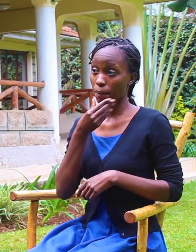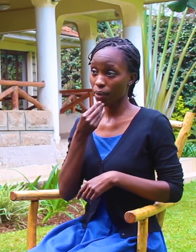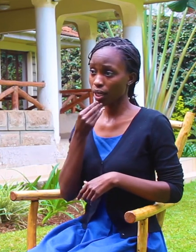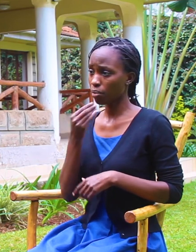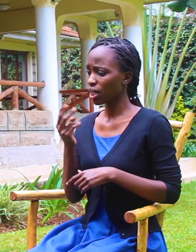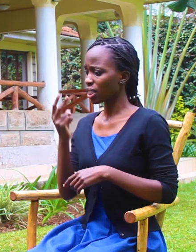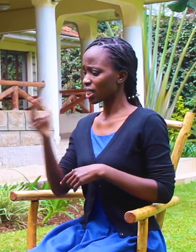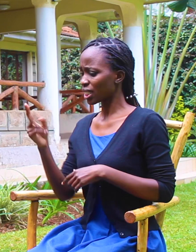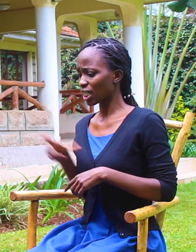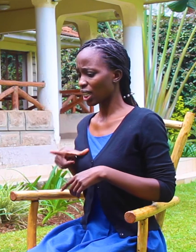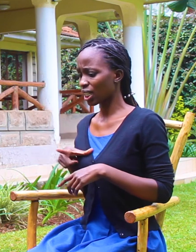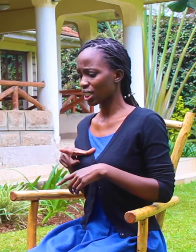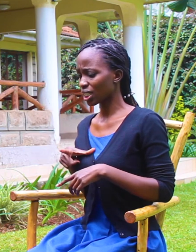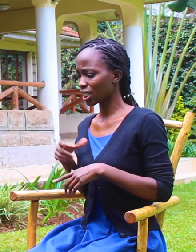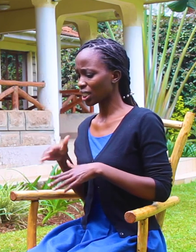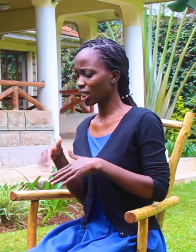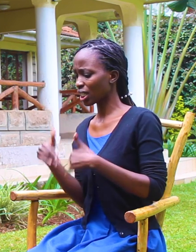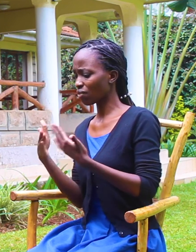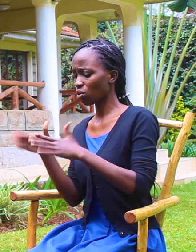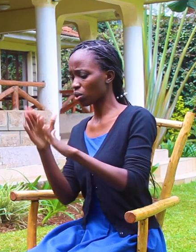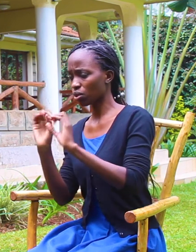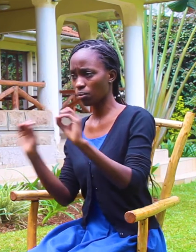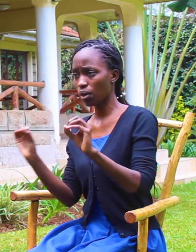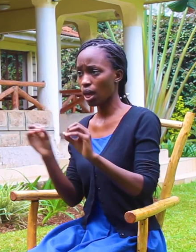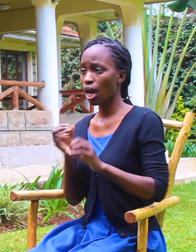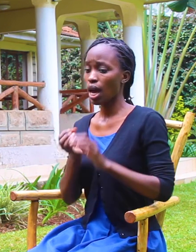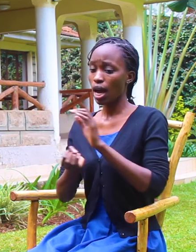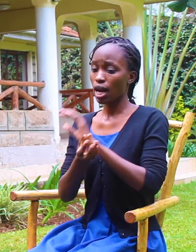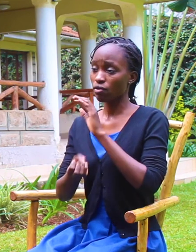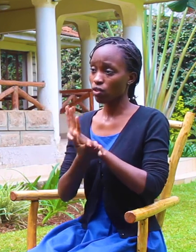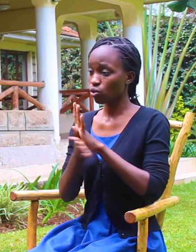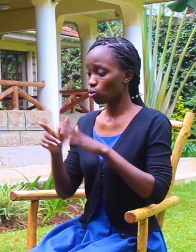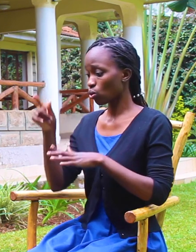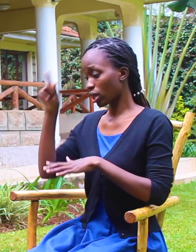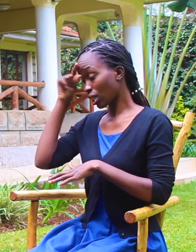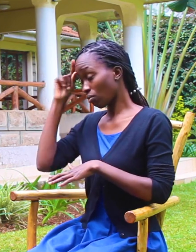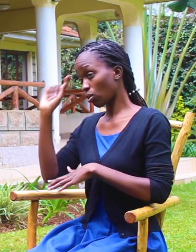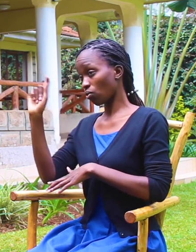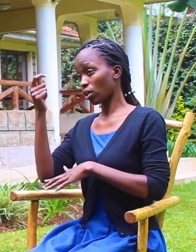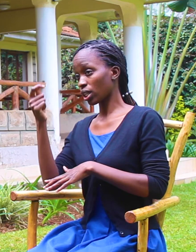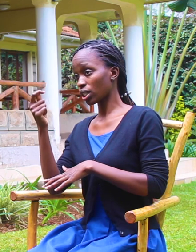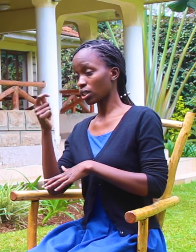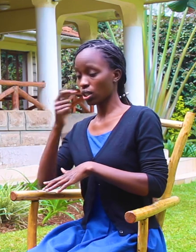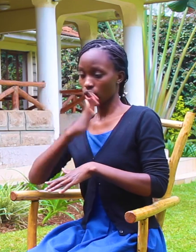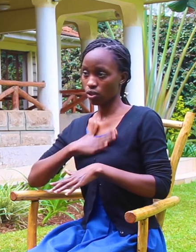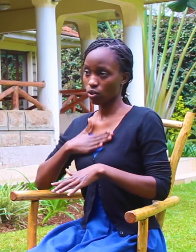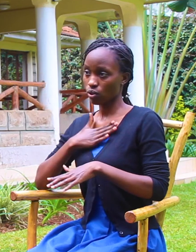lady in such a position. So my advice to the Republic of Kenya and the government is to take note, especially the Commission for Gender